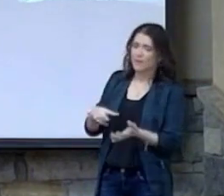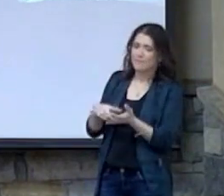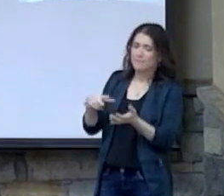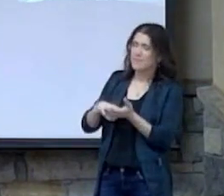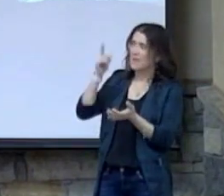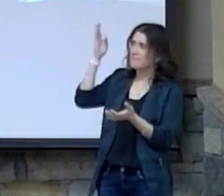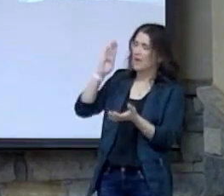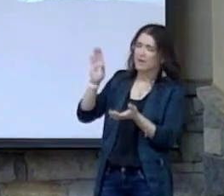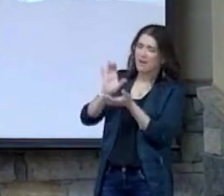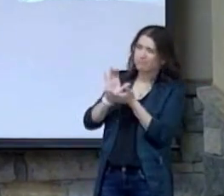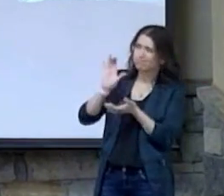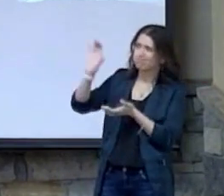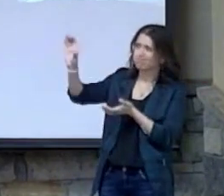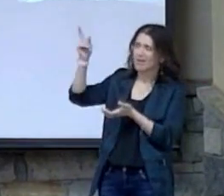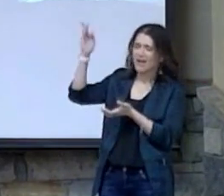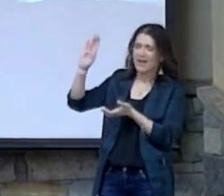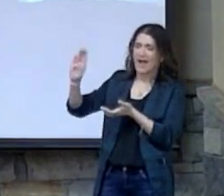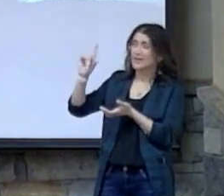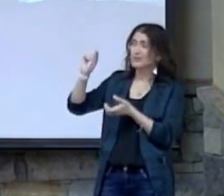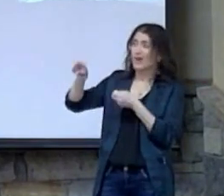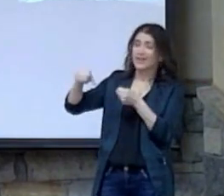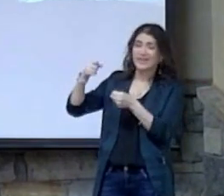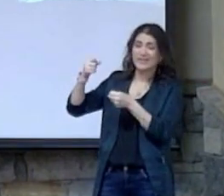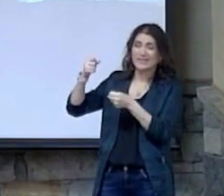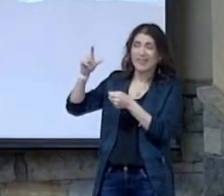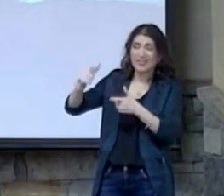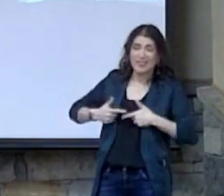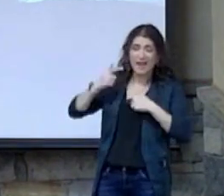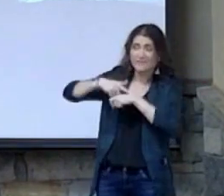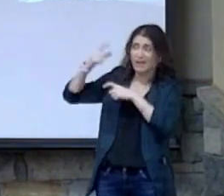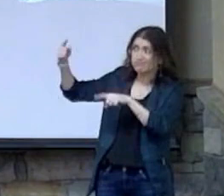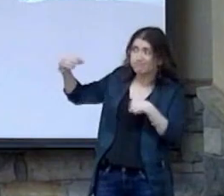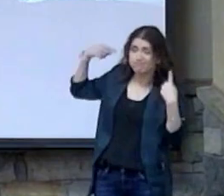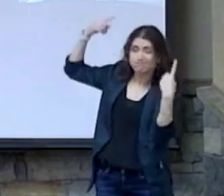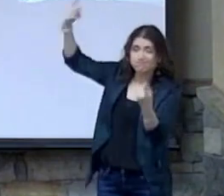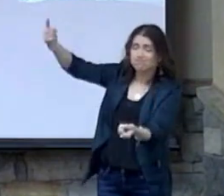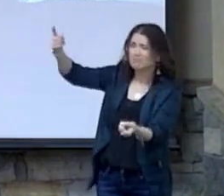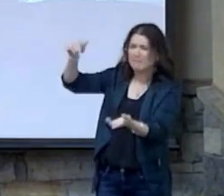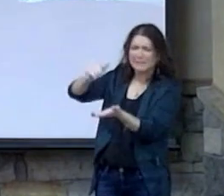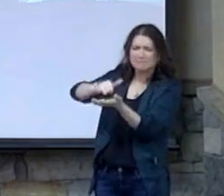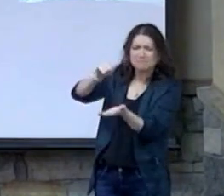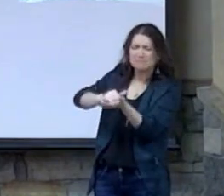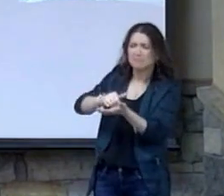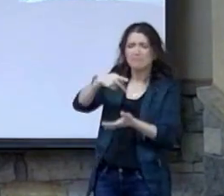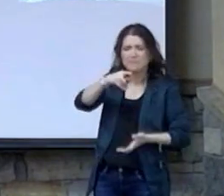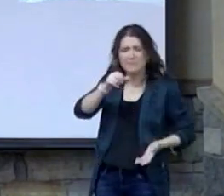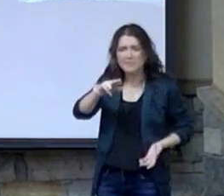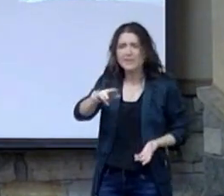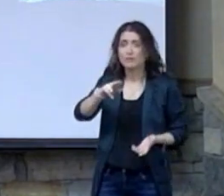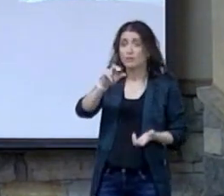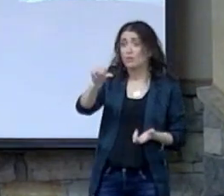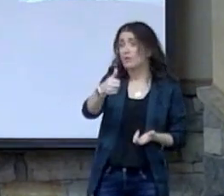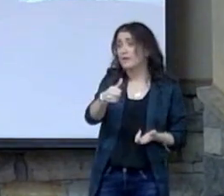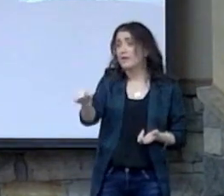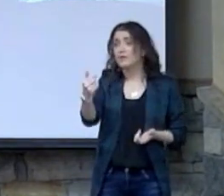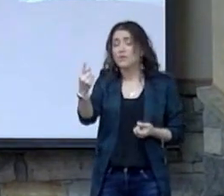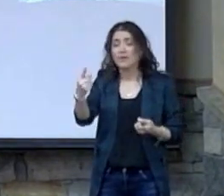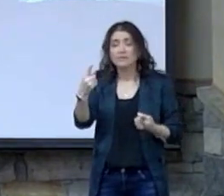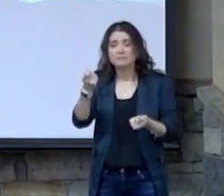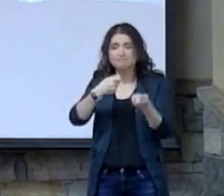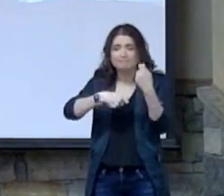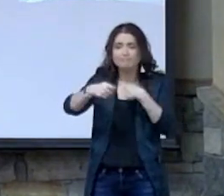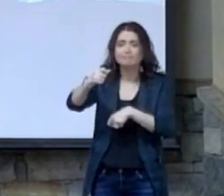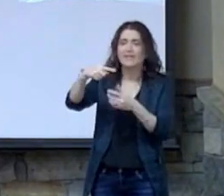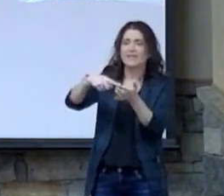in 20 lifetimes. There was nothing that Peter could do or anybody else that would take care of the debt of